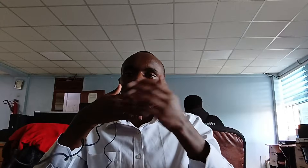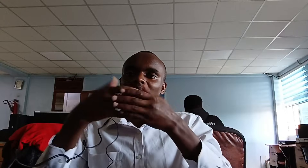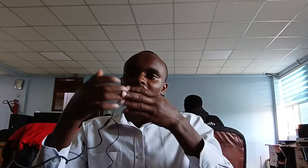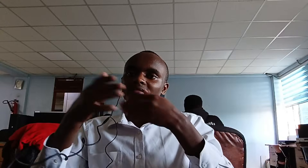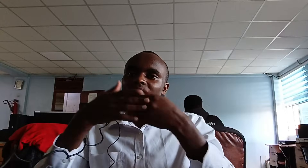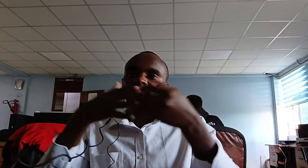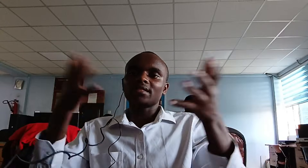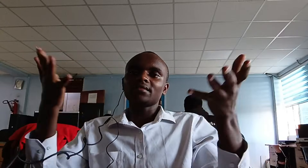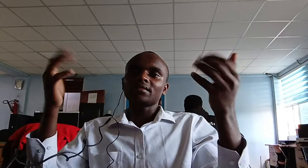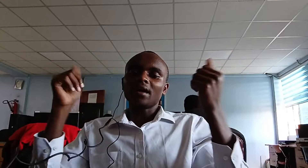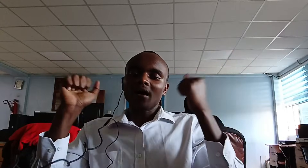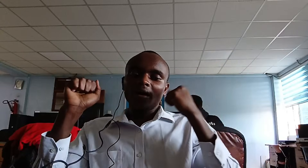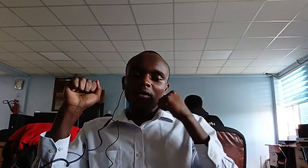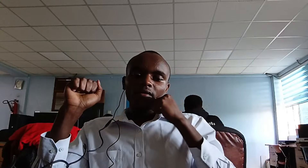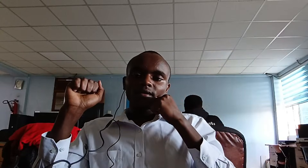interpret my sign. Okay.